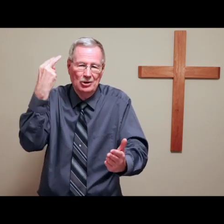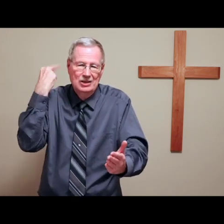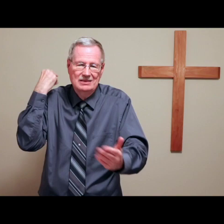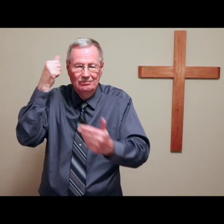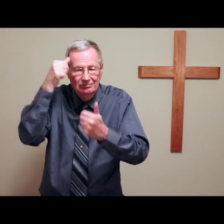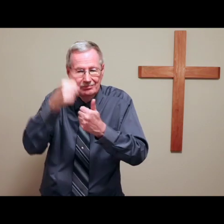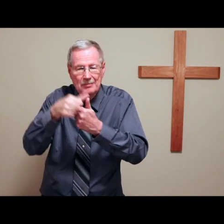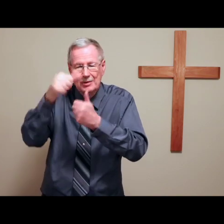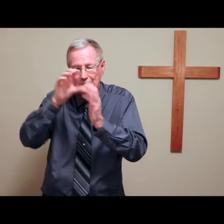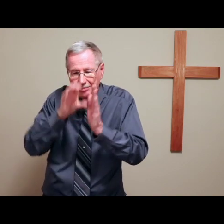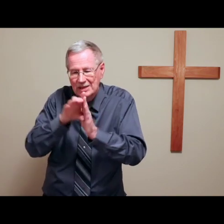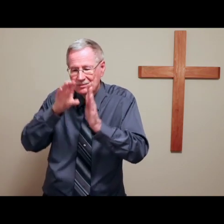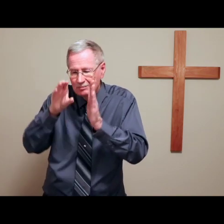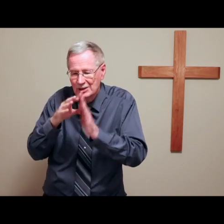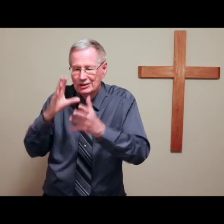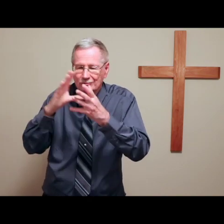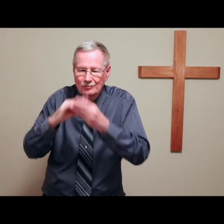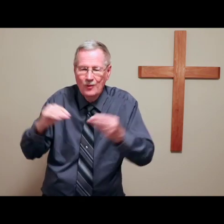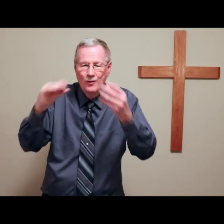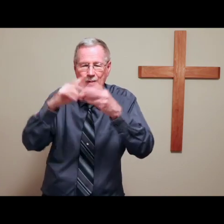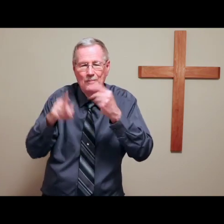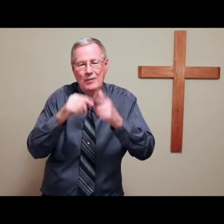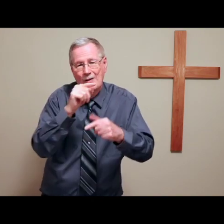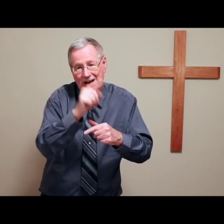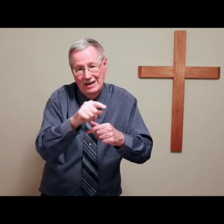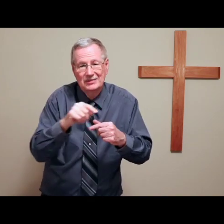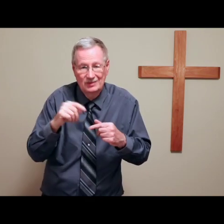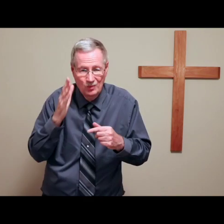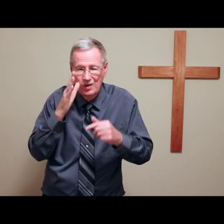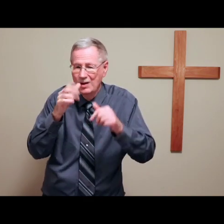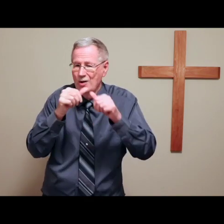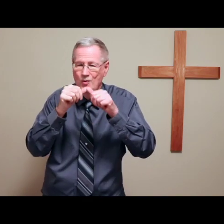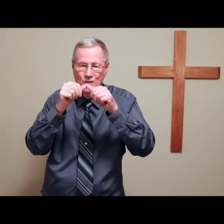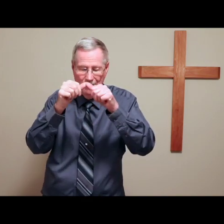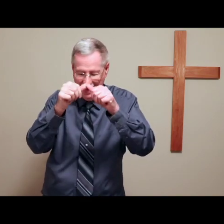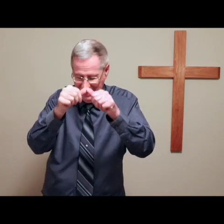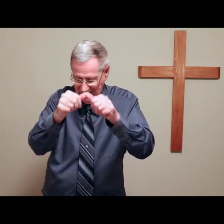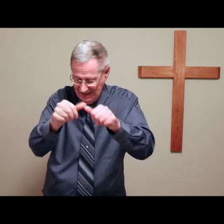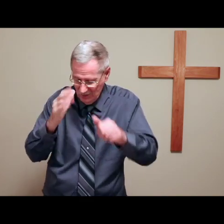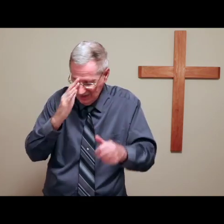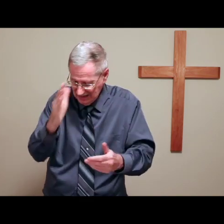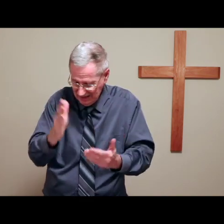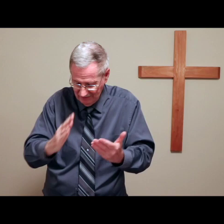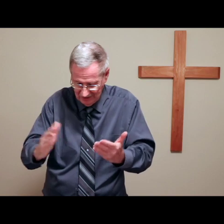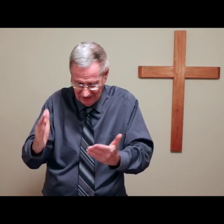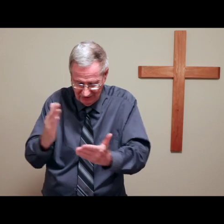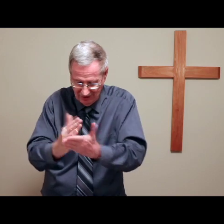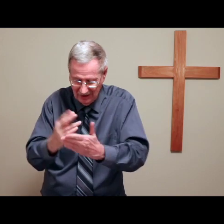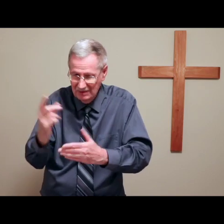we have good memories of him, pictures and stories that will continue forever,